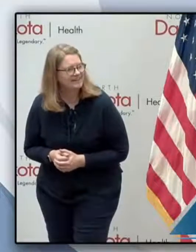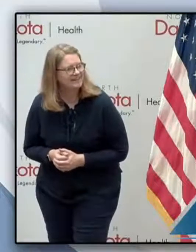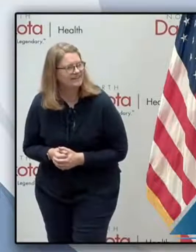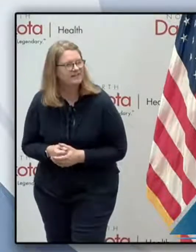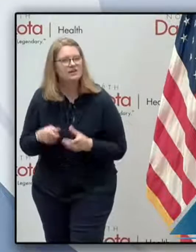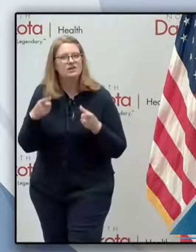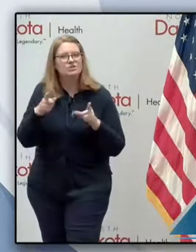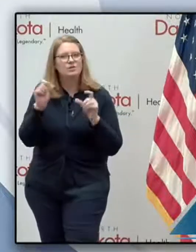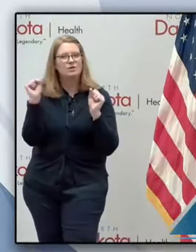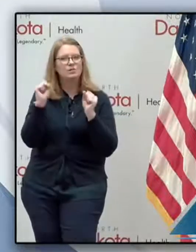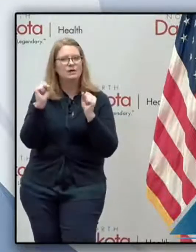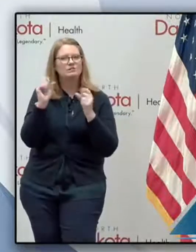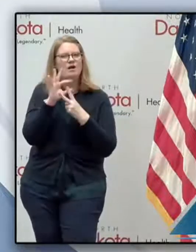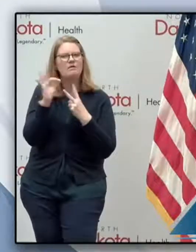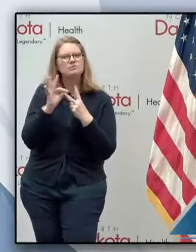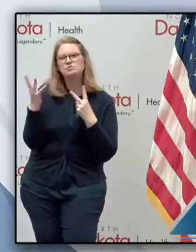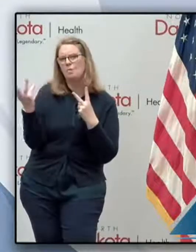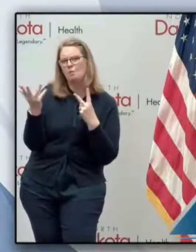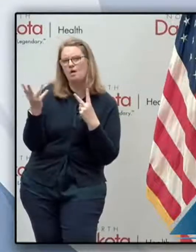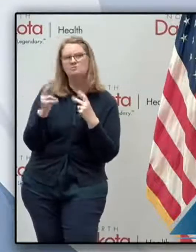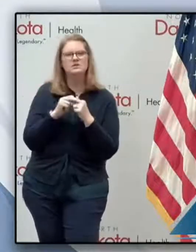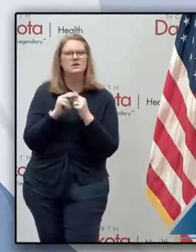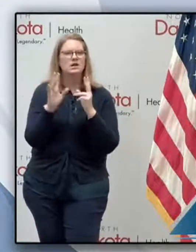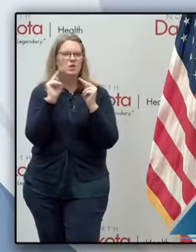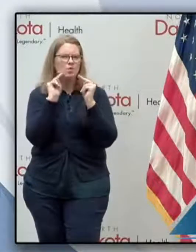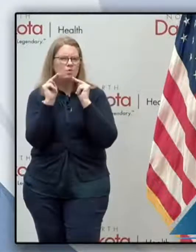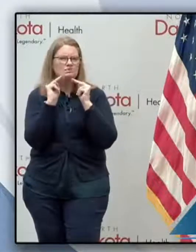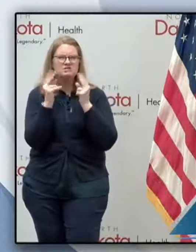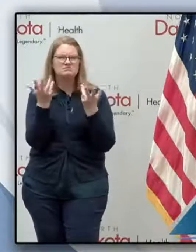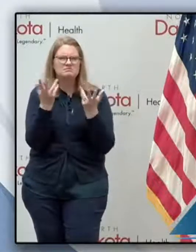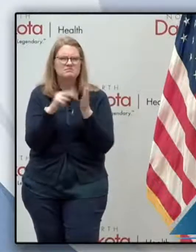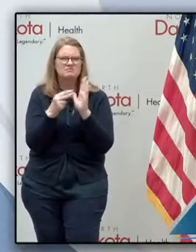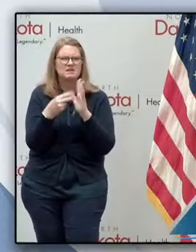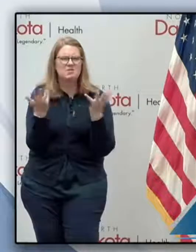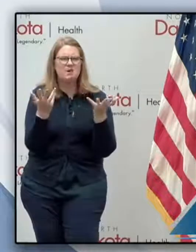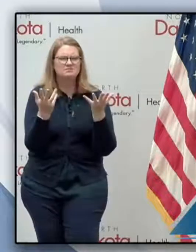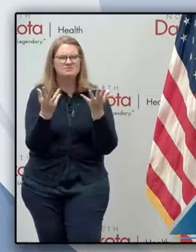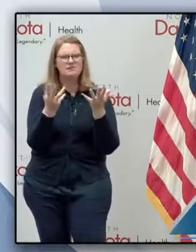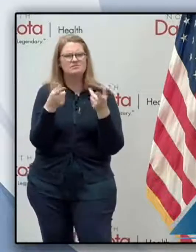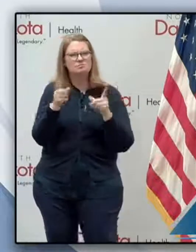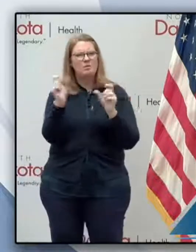what would be the options, and what kind of negotiations are you talking